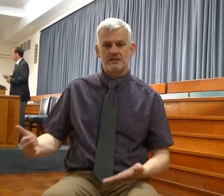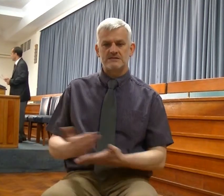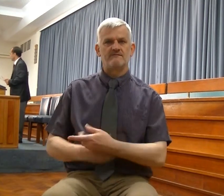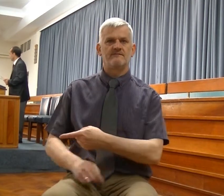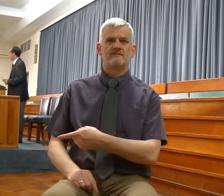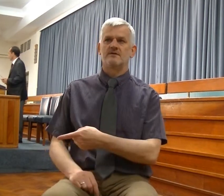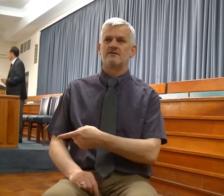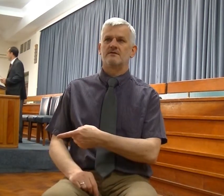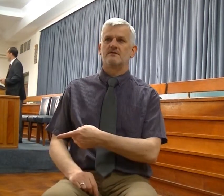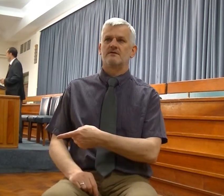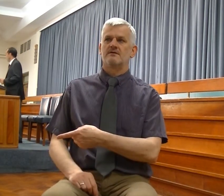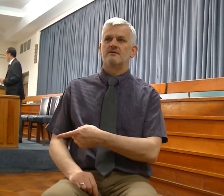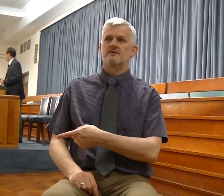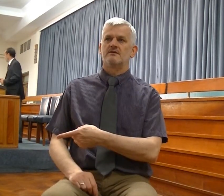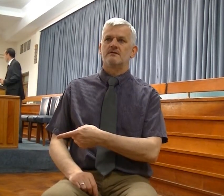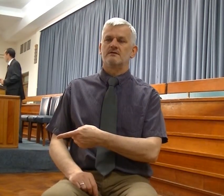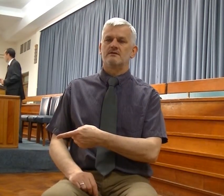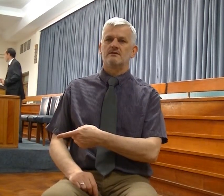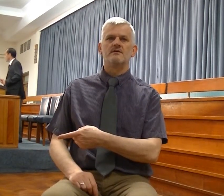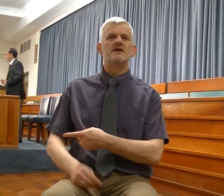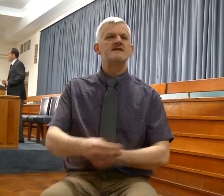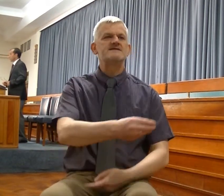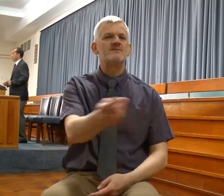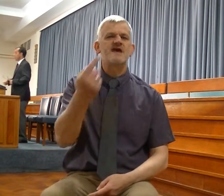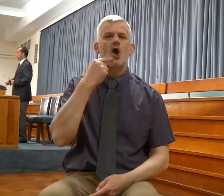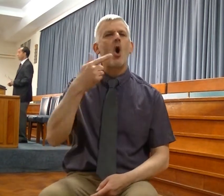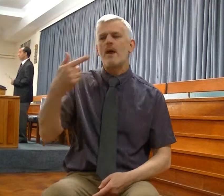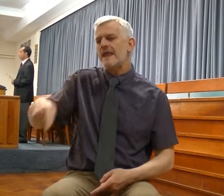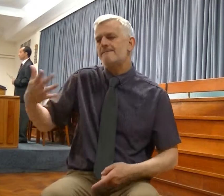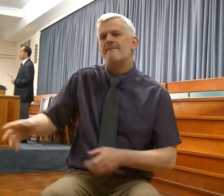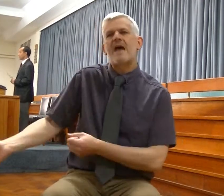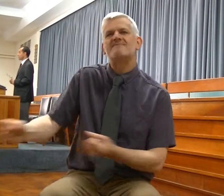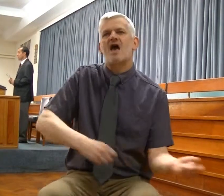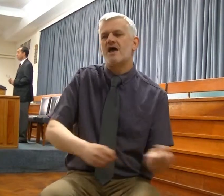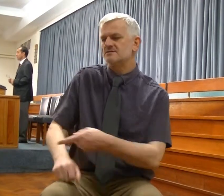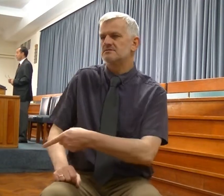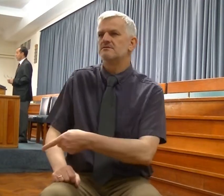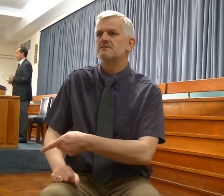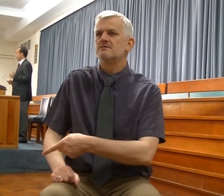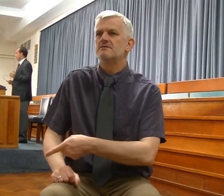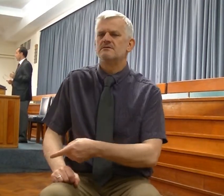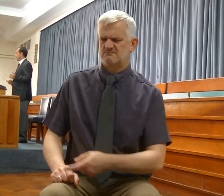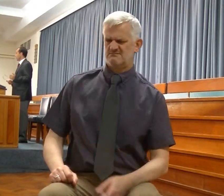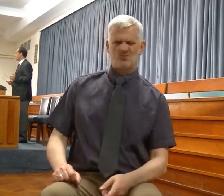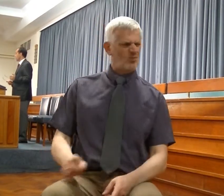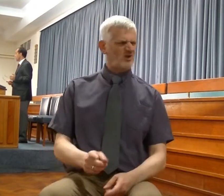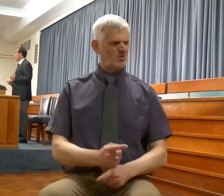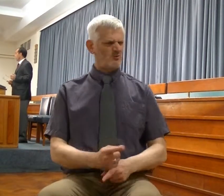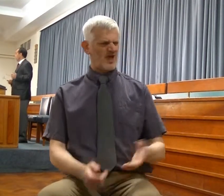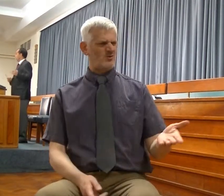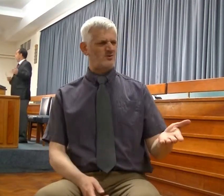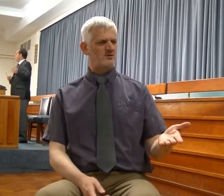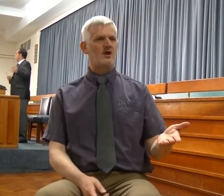nonsense. They said that thief was baptized, and you know how they defended? They said when they pierced the side of the